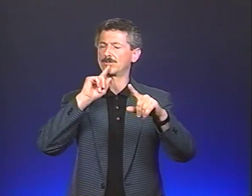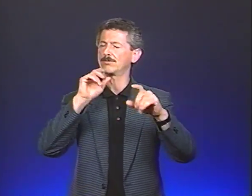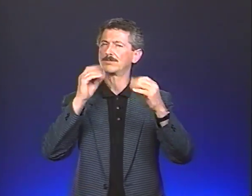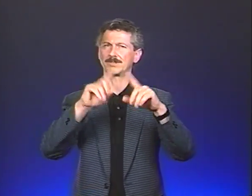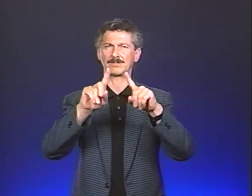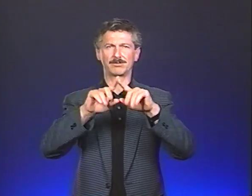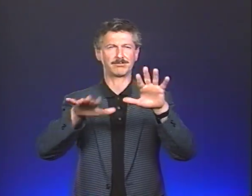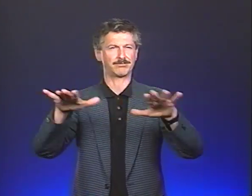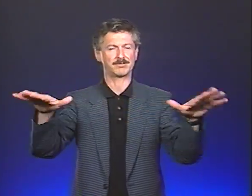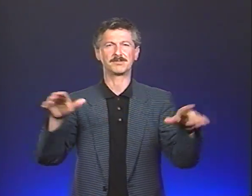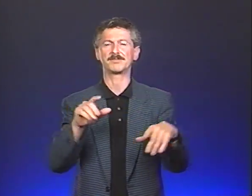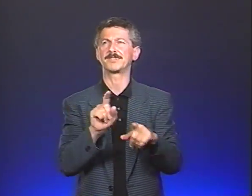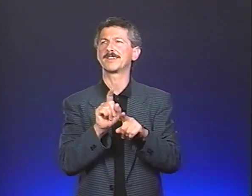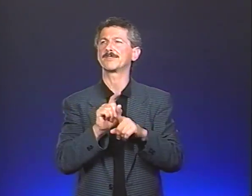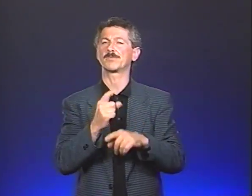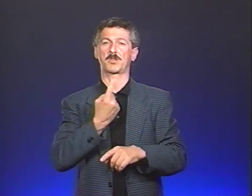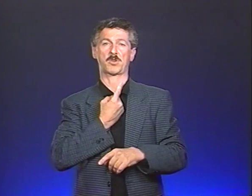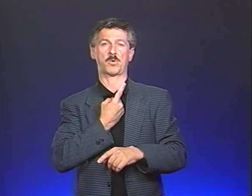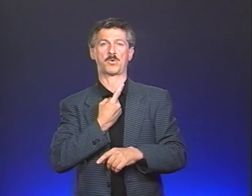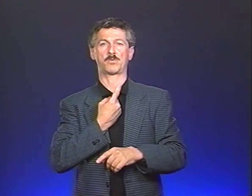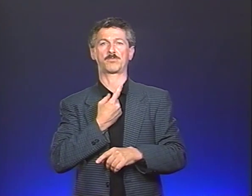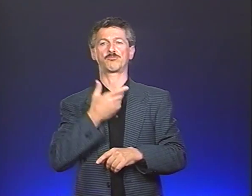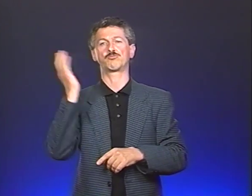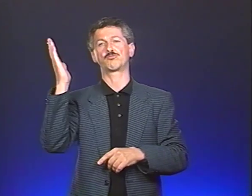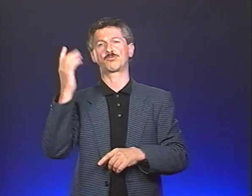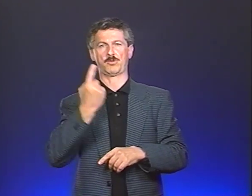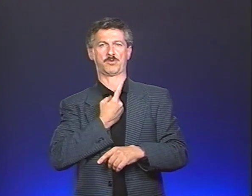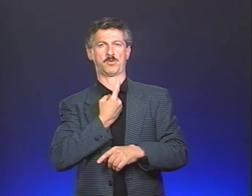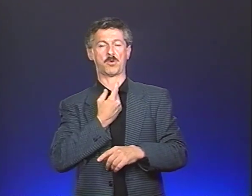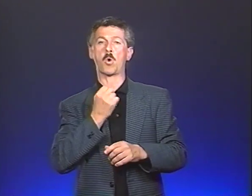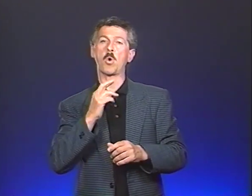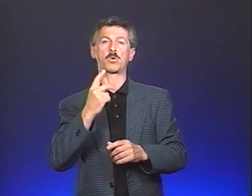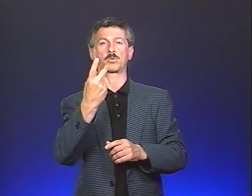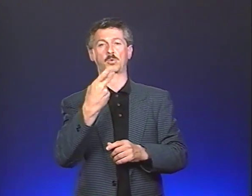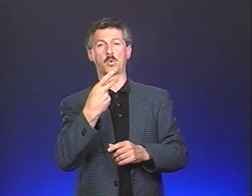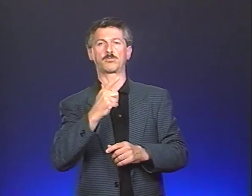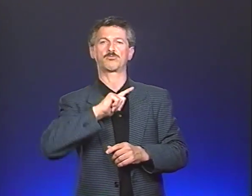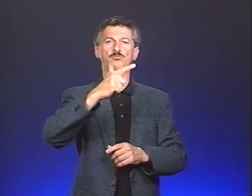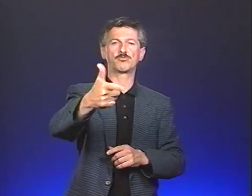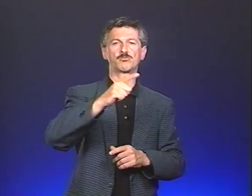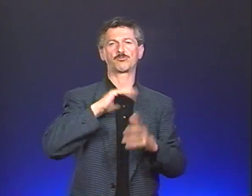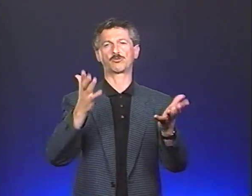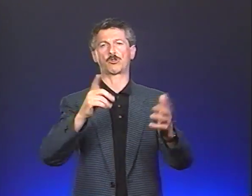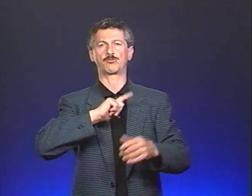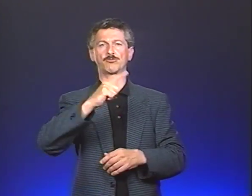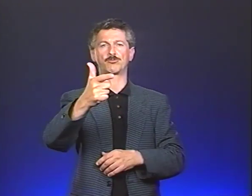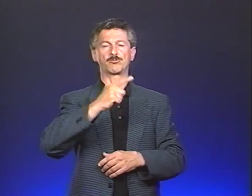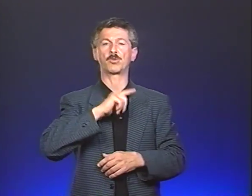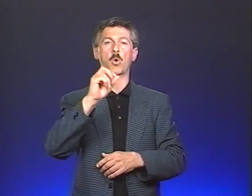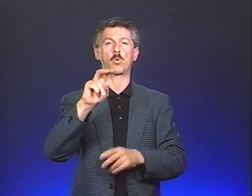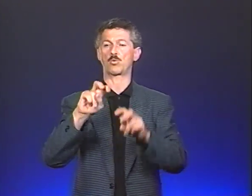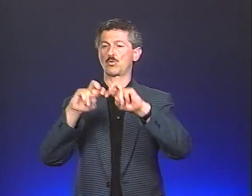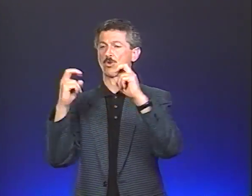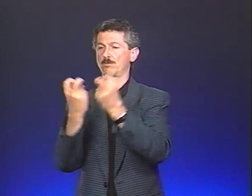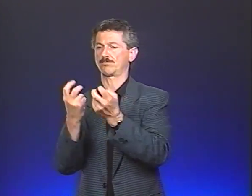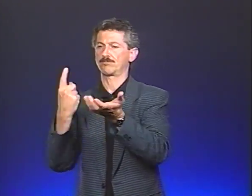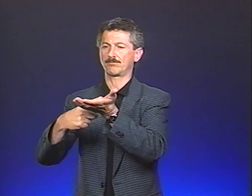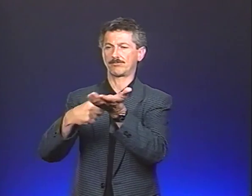Discourse can occur in a variety of situations. Discourse can be monologic, dialogic, or can occur in a